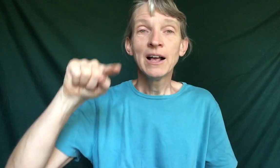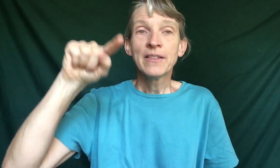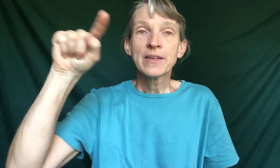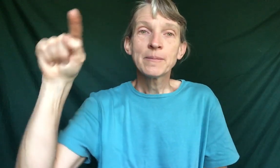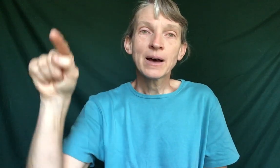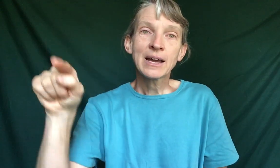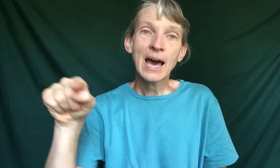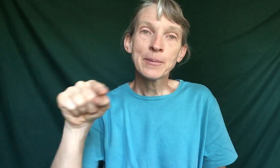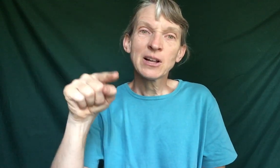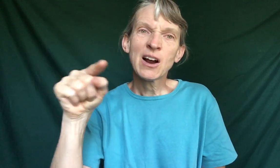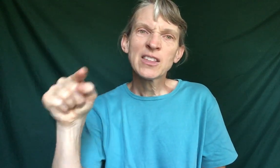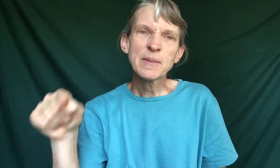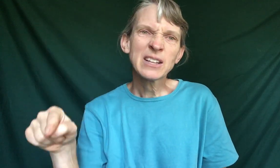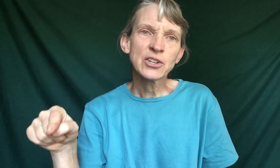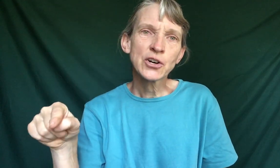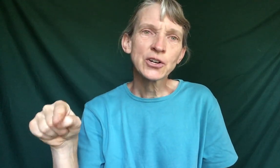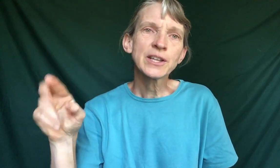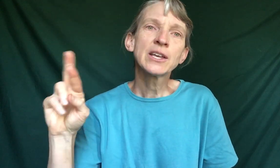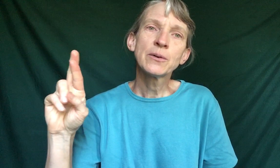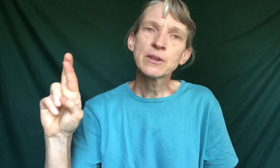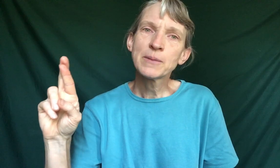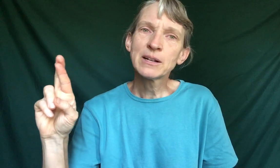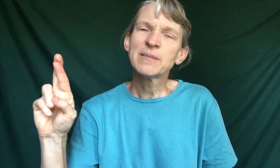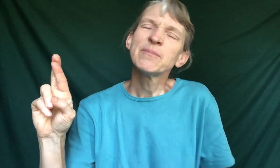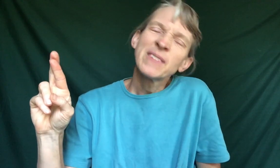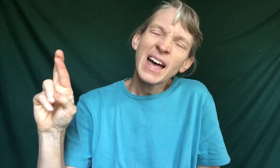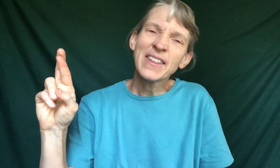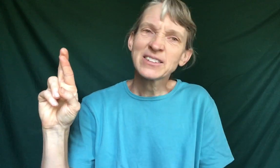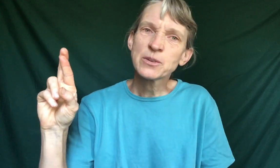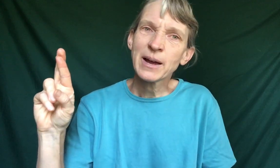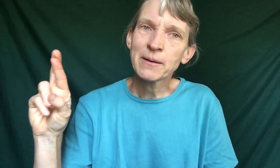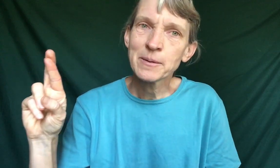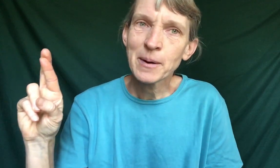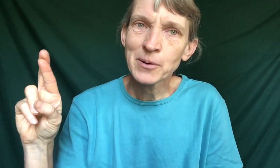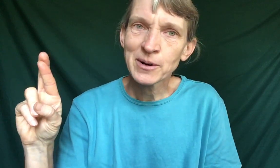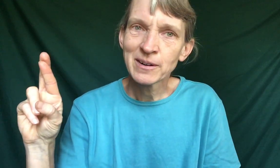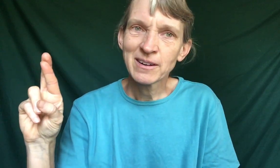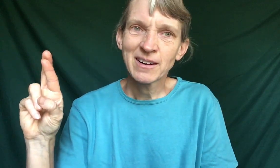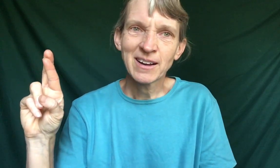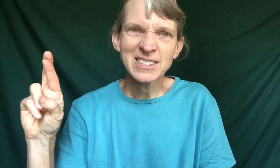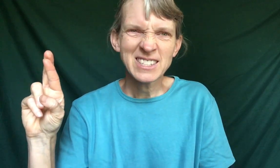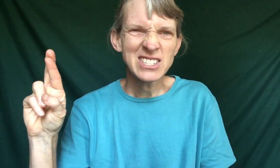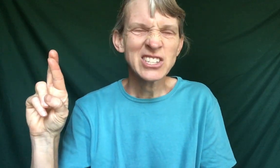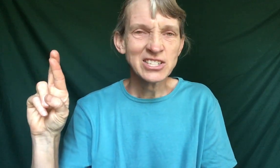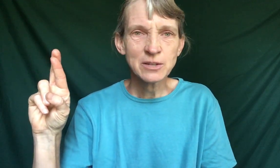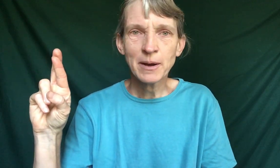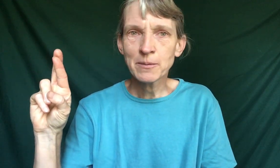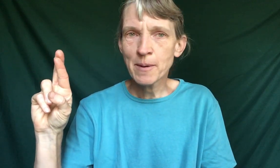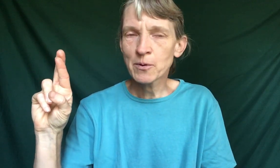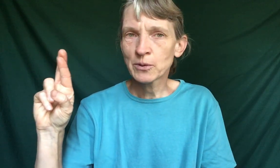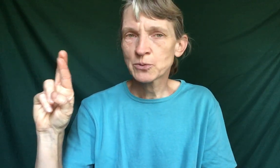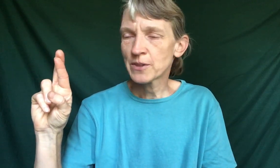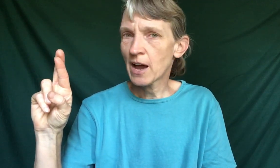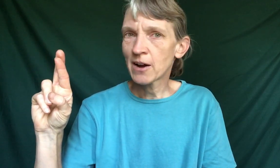a capital R, they make a little curly Q in the middle, and that's the way I remember I suggest you might remember which one the R